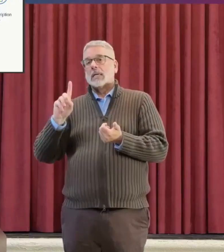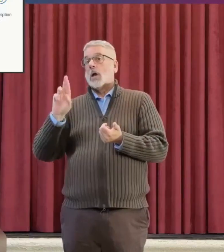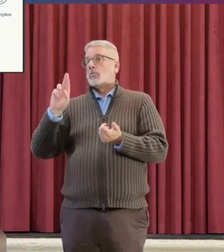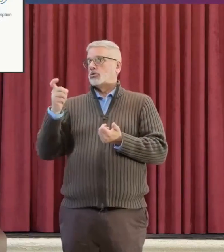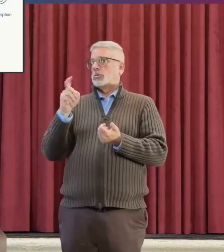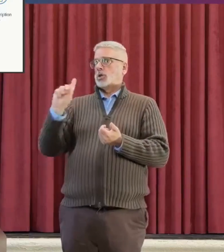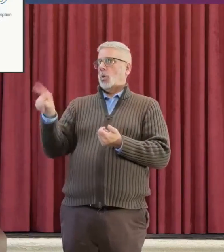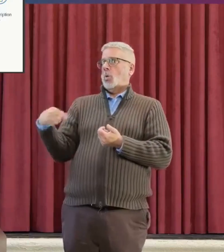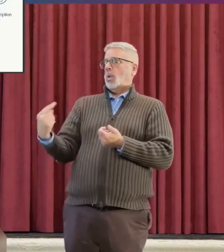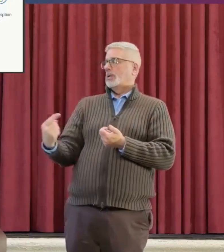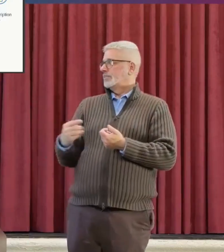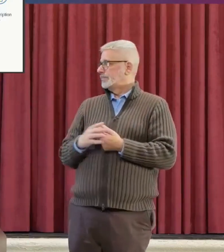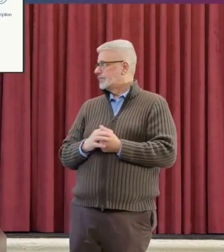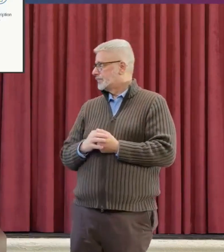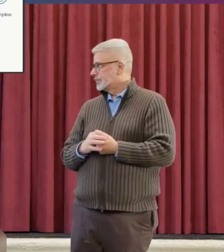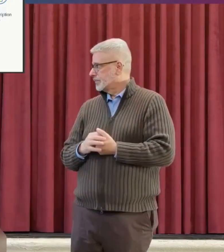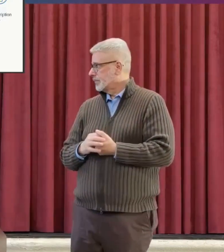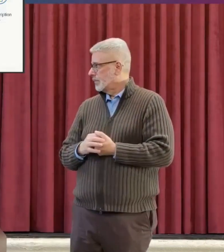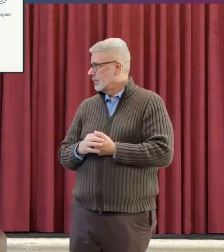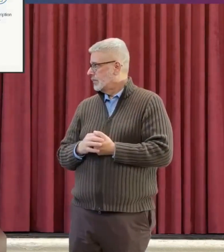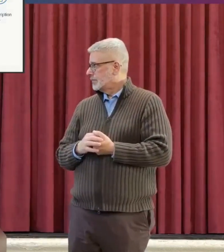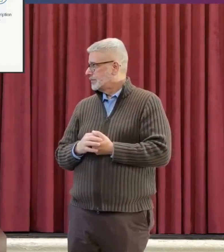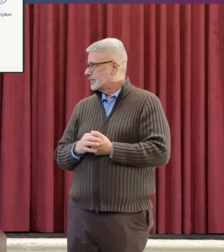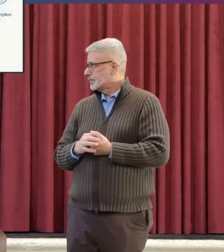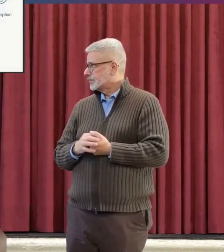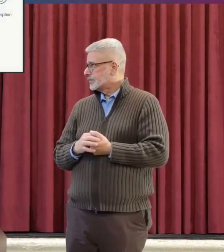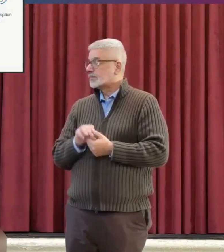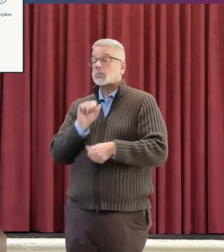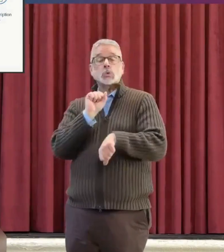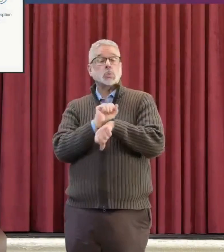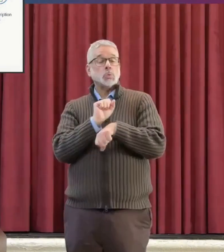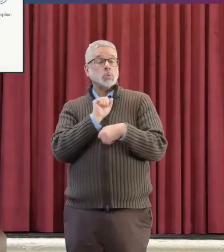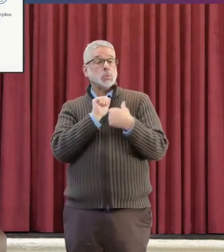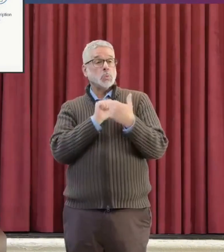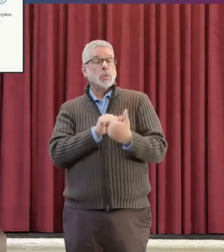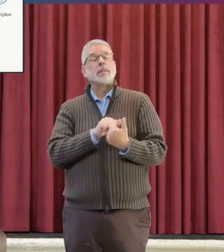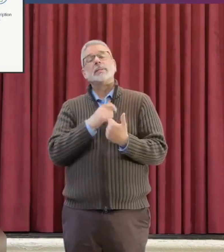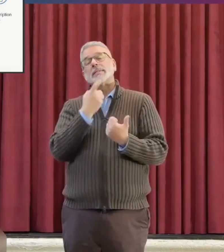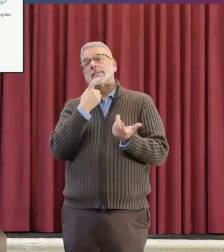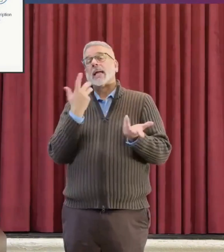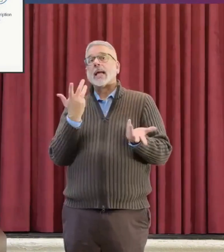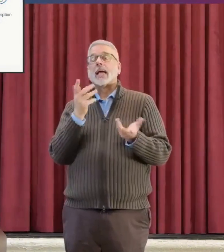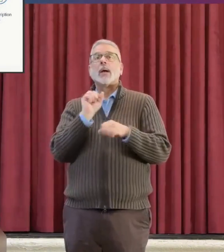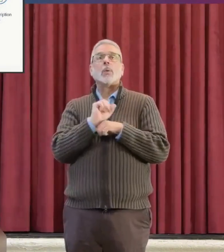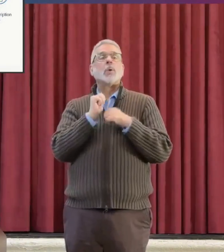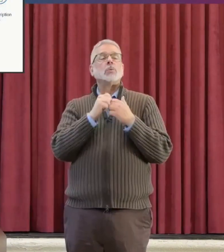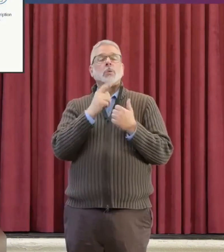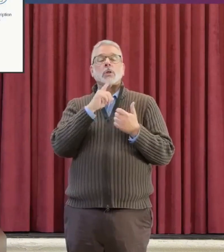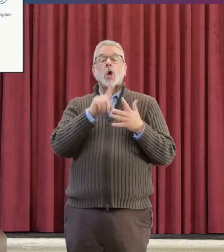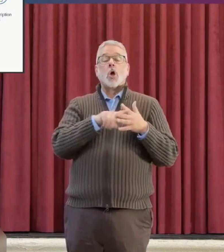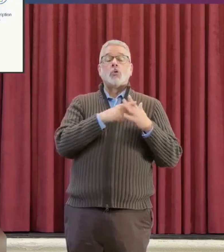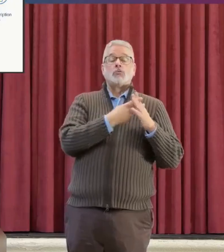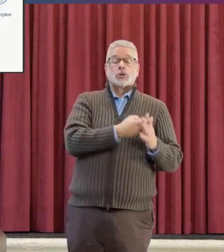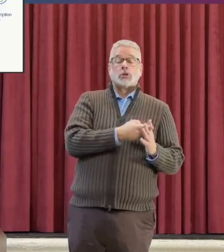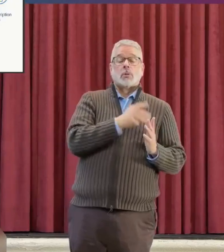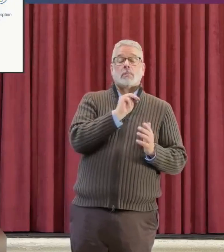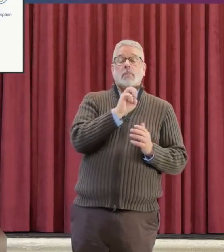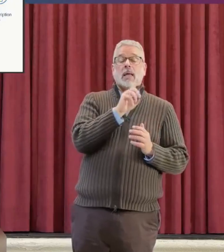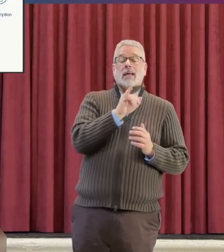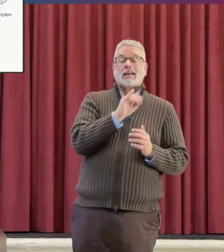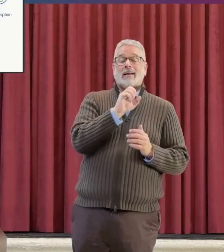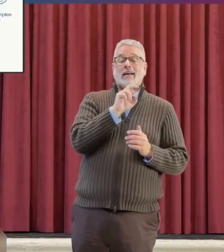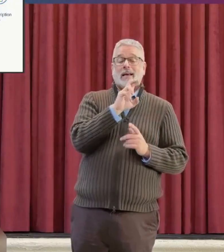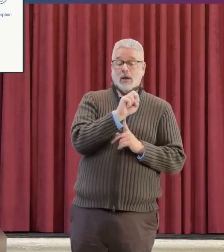only. So it works with, they say, it works with original Medicare